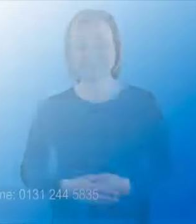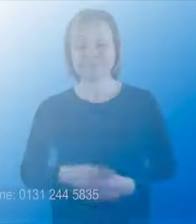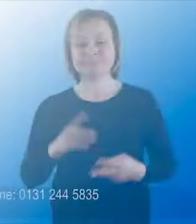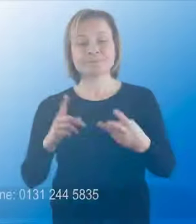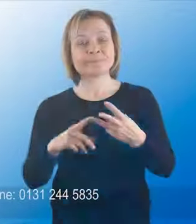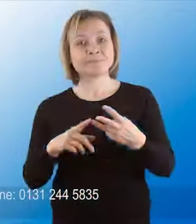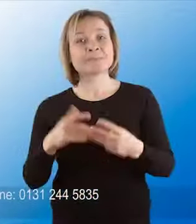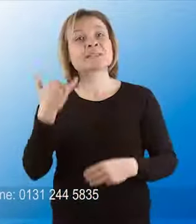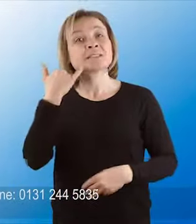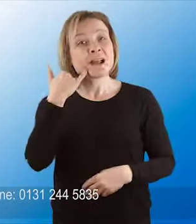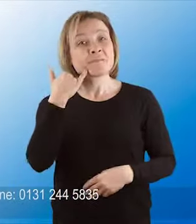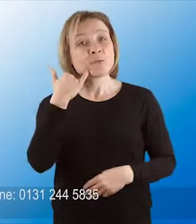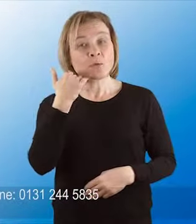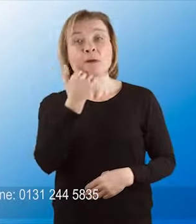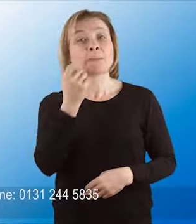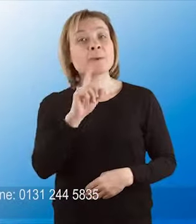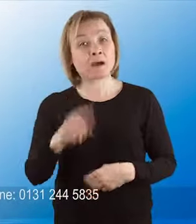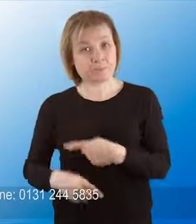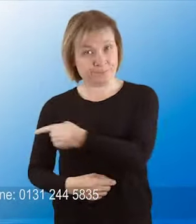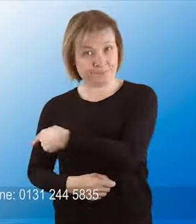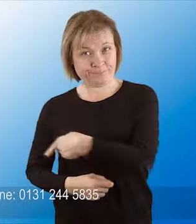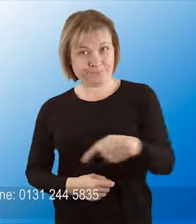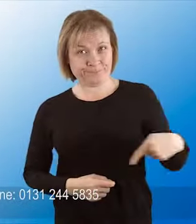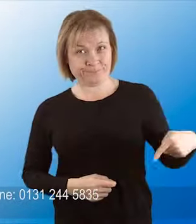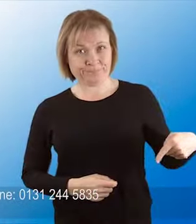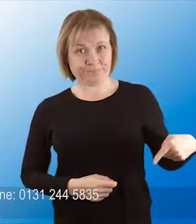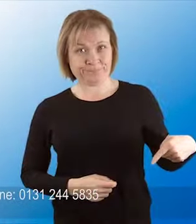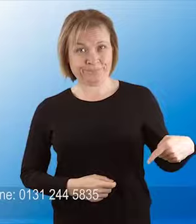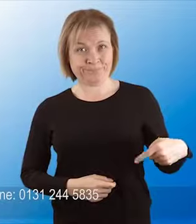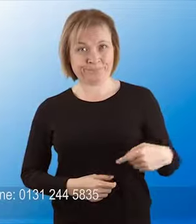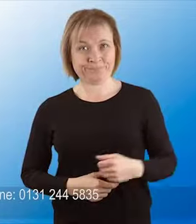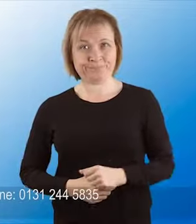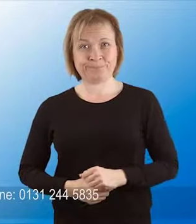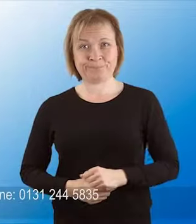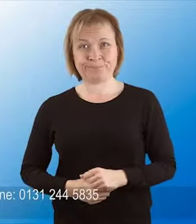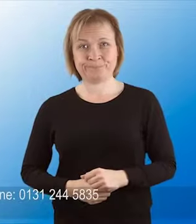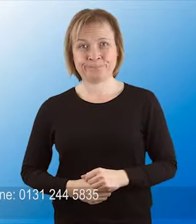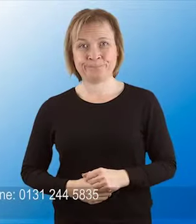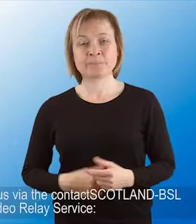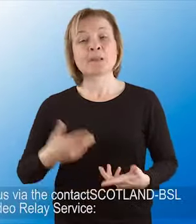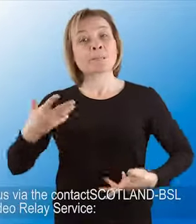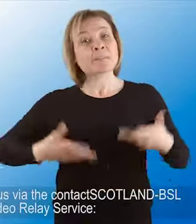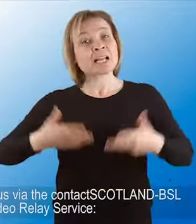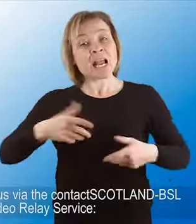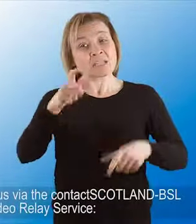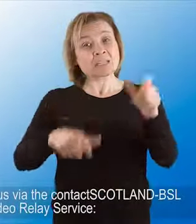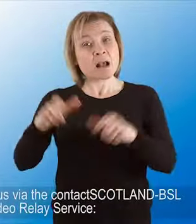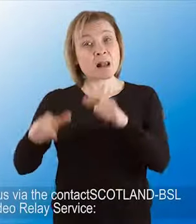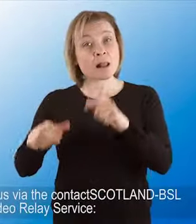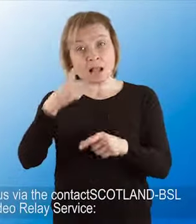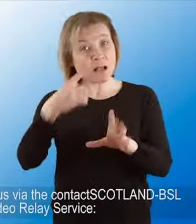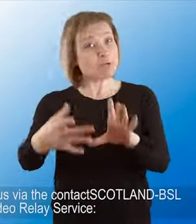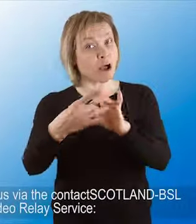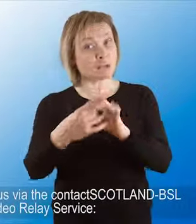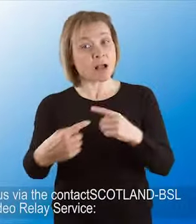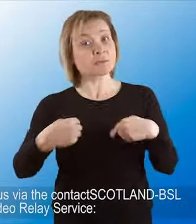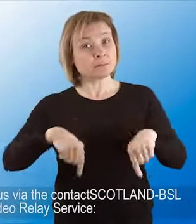Telephone: 0131 244 5835. BSL users can contact us via